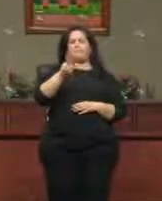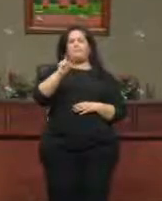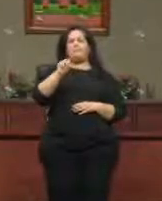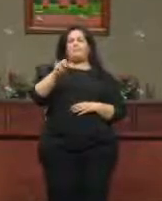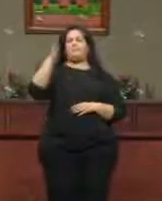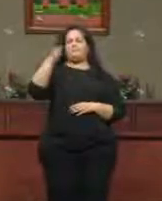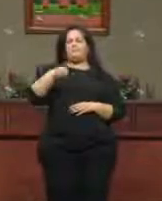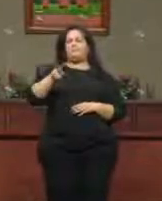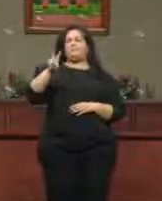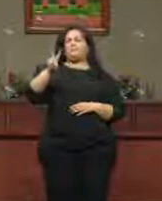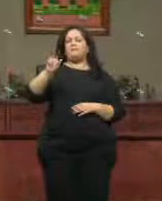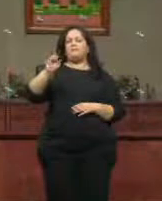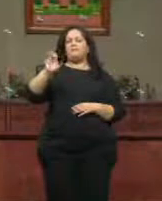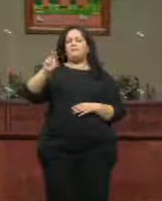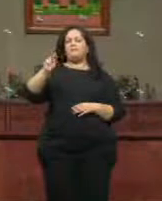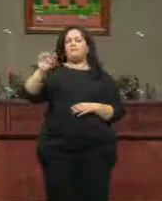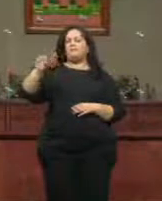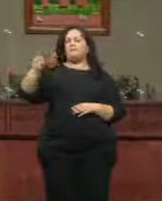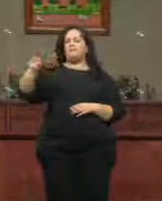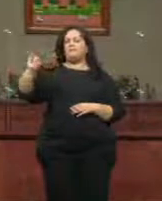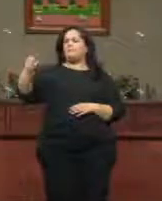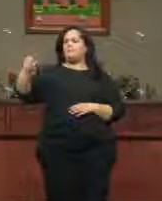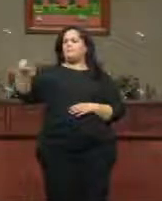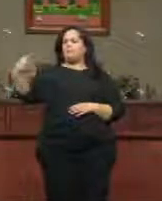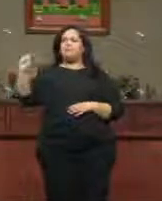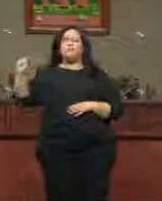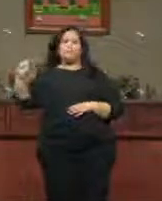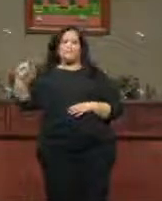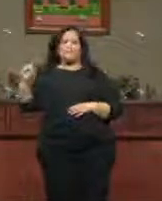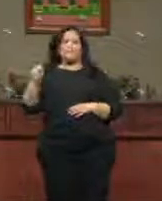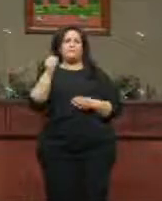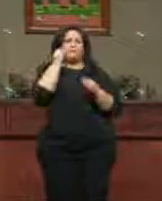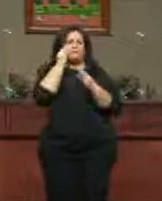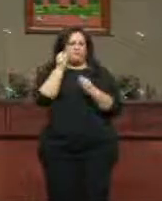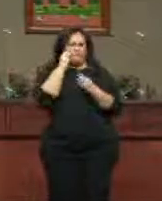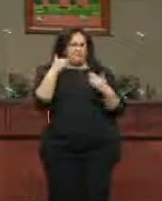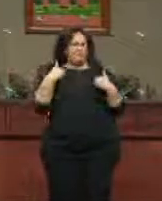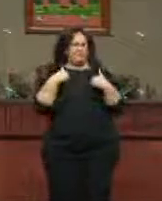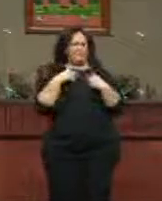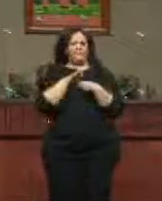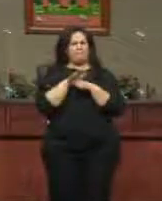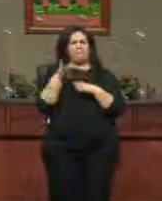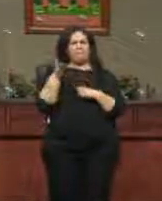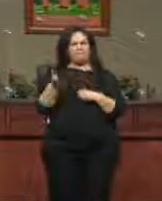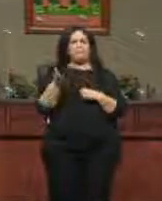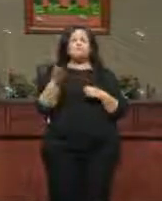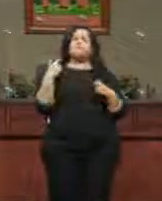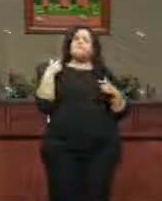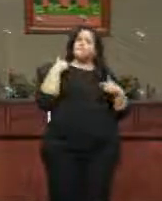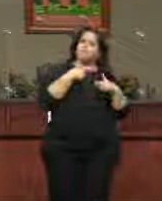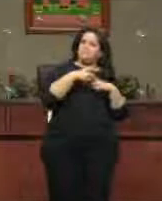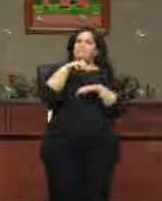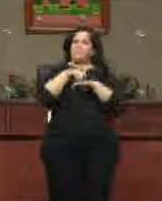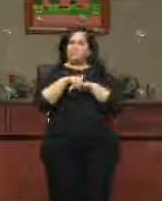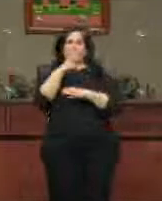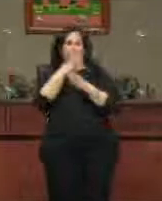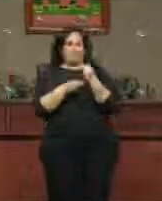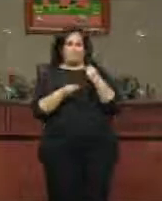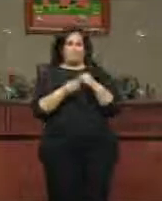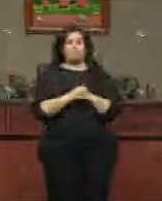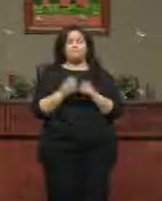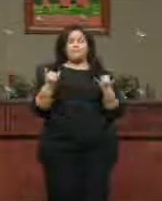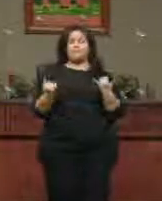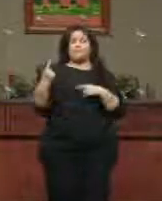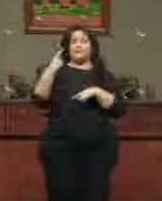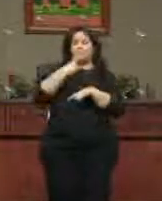ocfl.net/vaccine myths. That information is also available in Spanish. And today